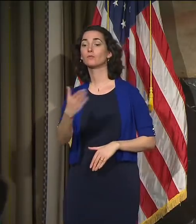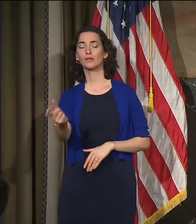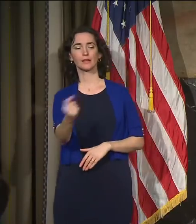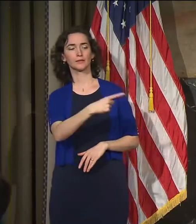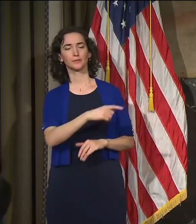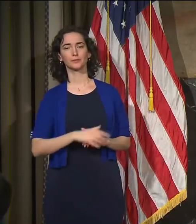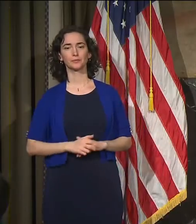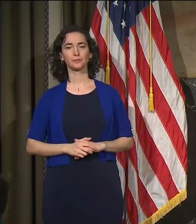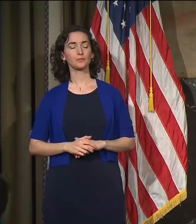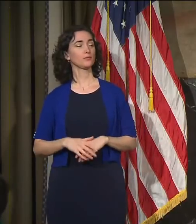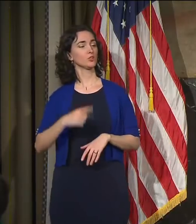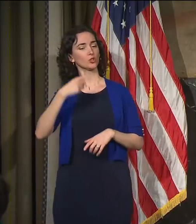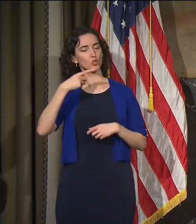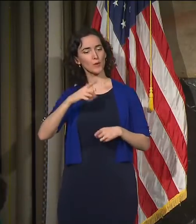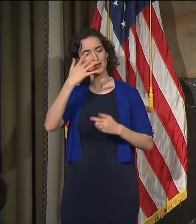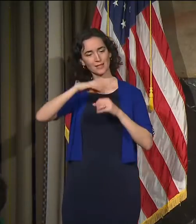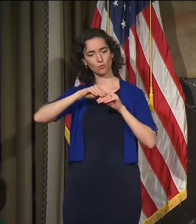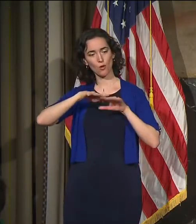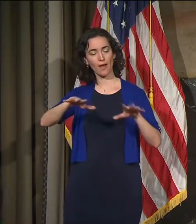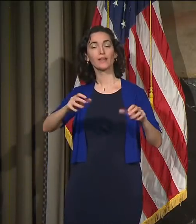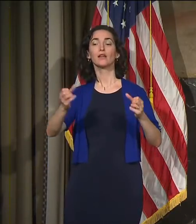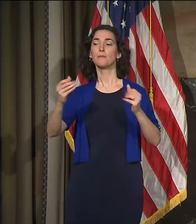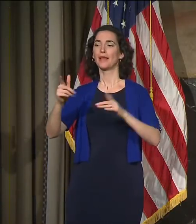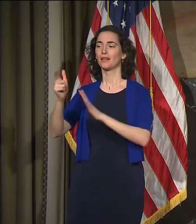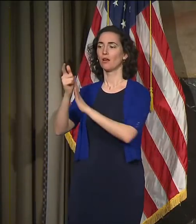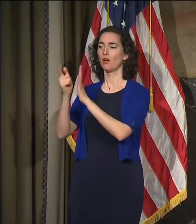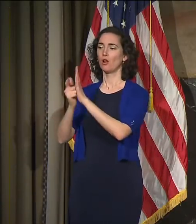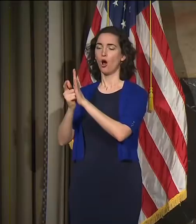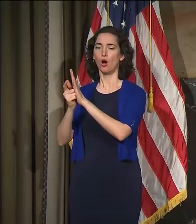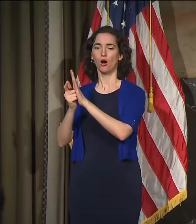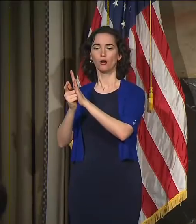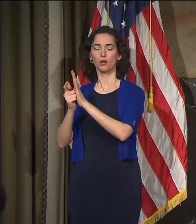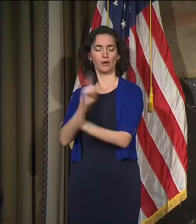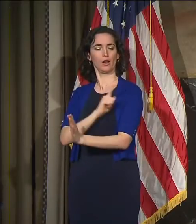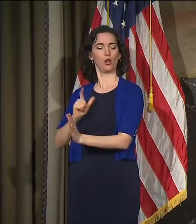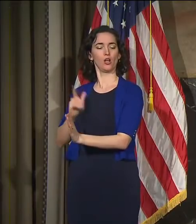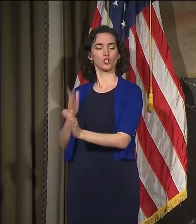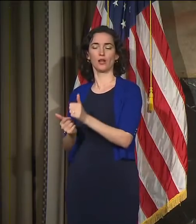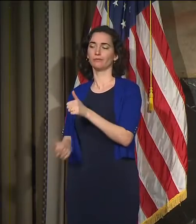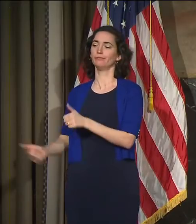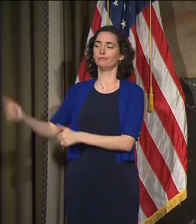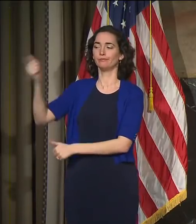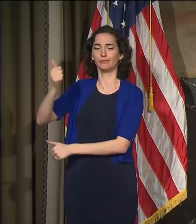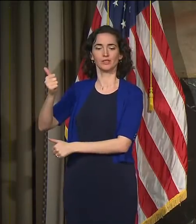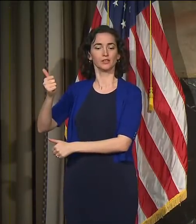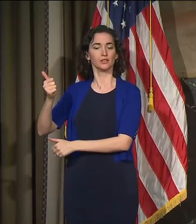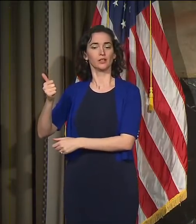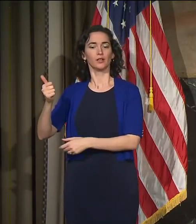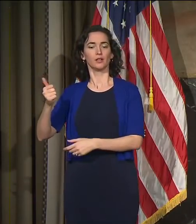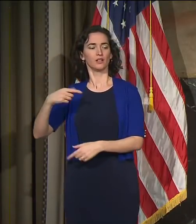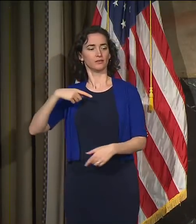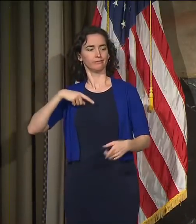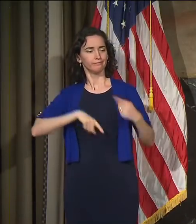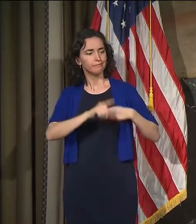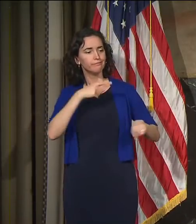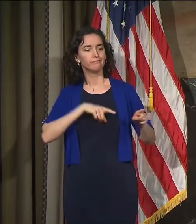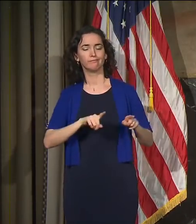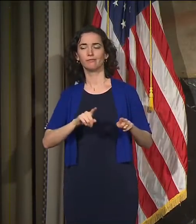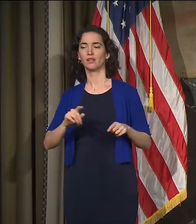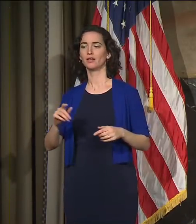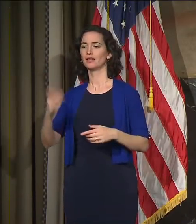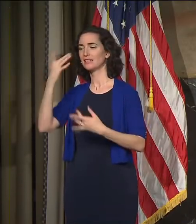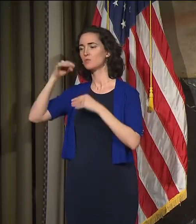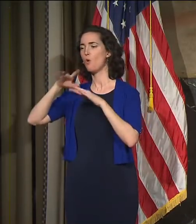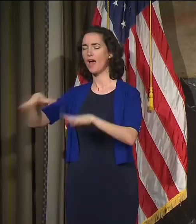there's obviously been a lot of lawmakers who have undermined you on the virus and, in your own words, not taken it seriously. I guess to the extent that